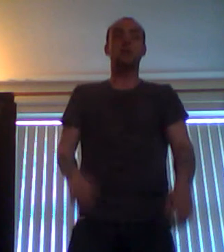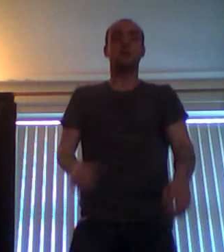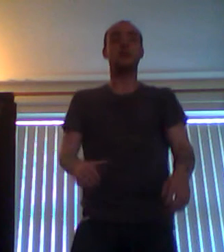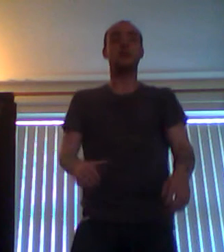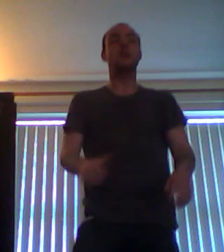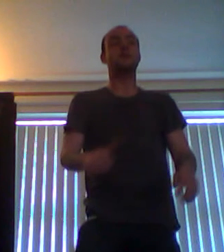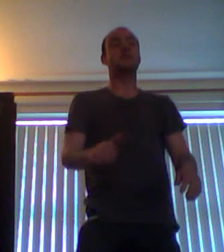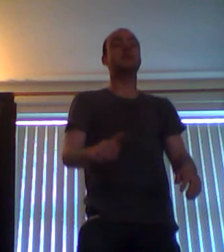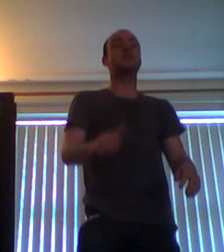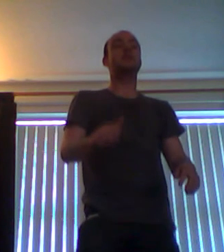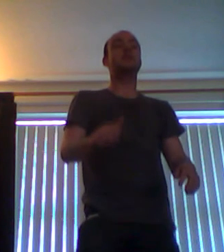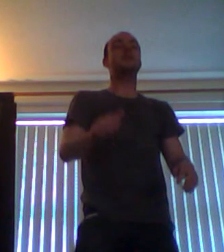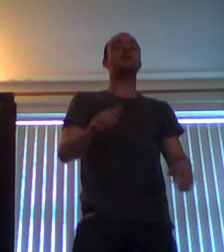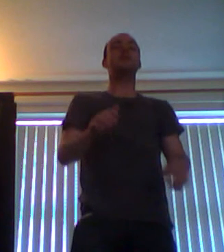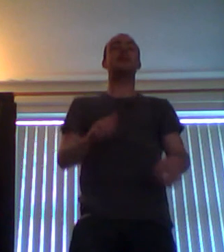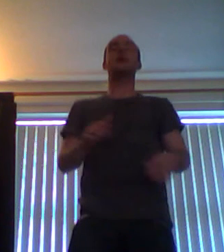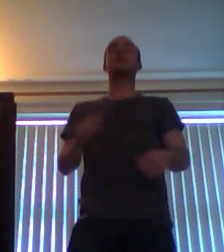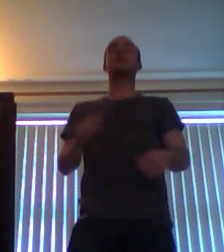breathe. Now and then, I get